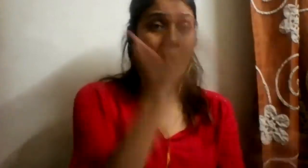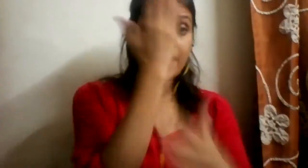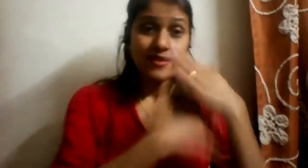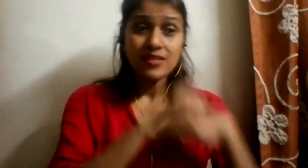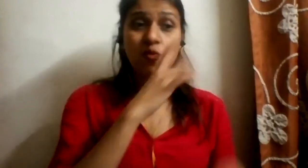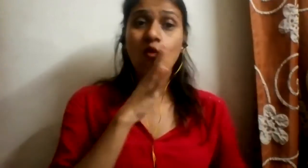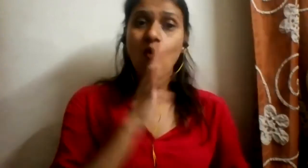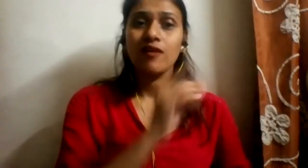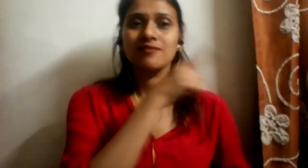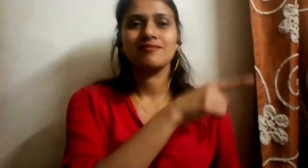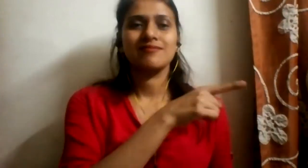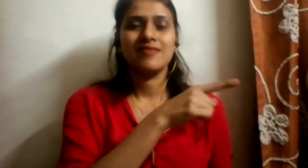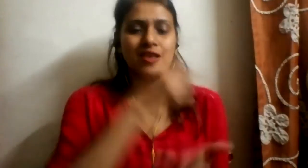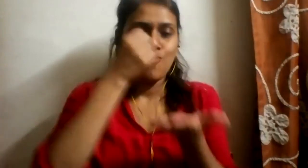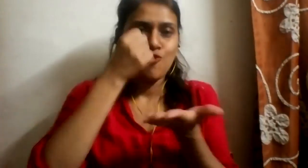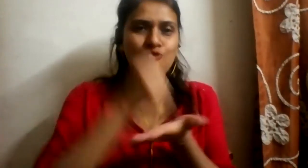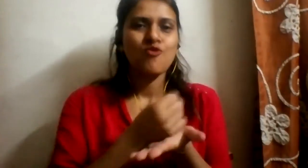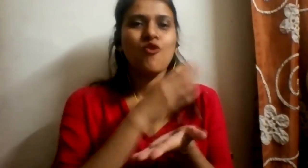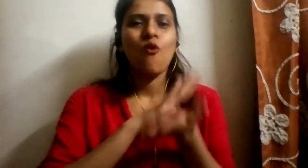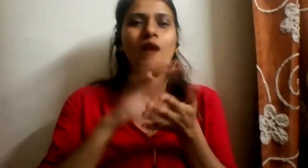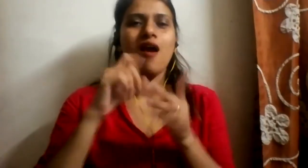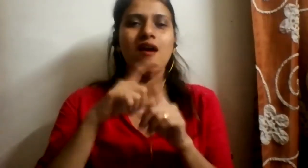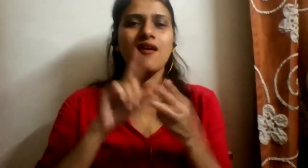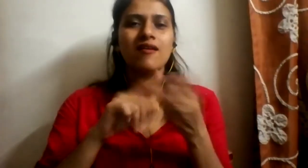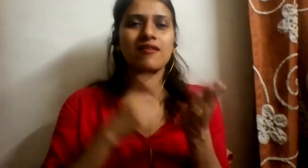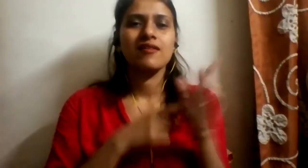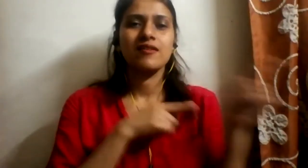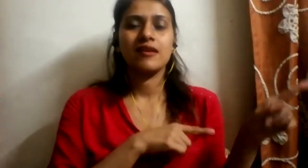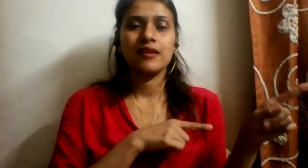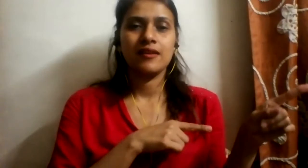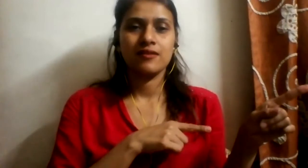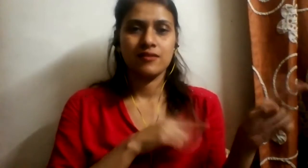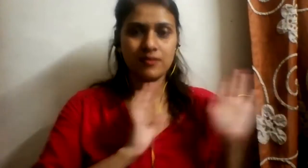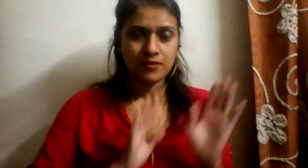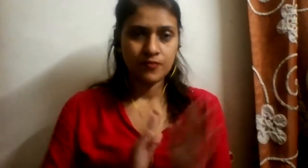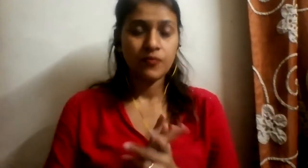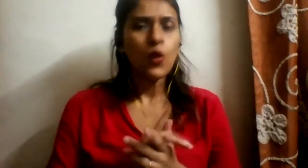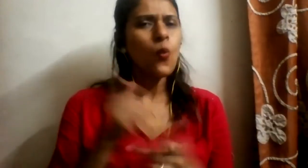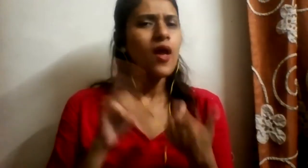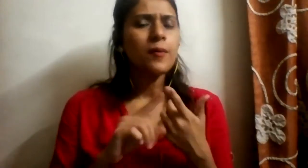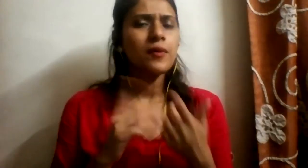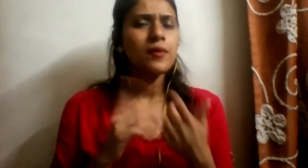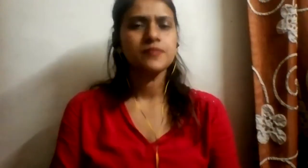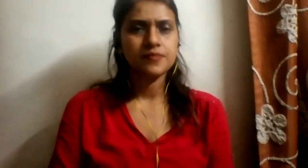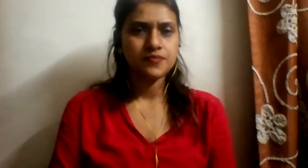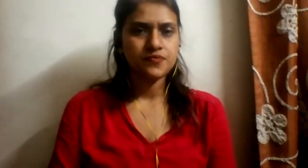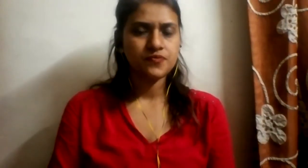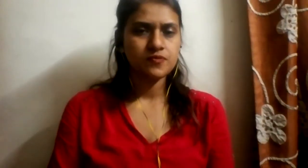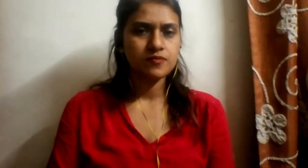is the major reason when I go as a lawyer in courts, what happens? The first thing that the minister, when I challenge a